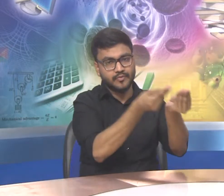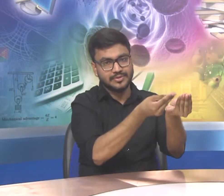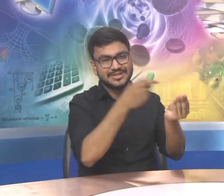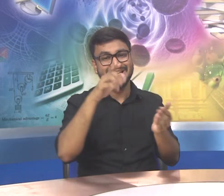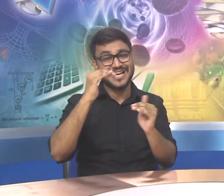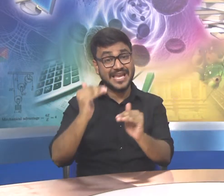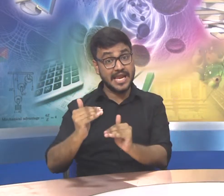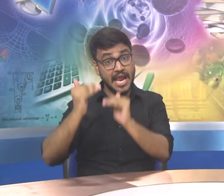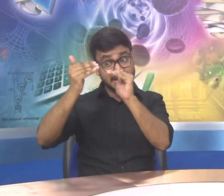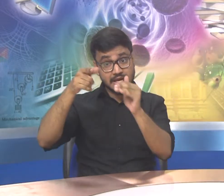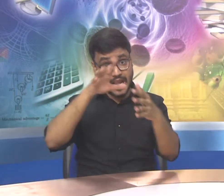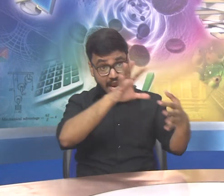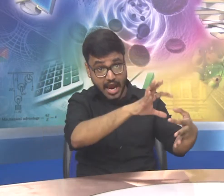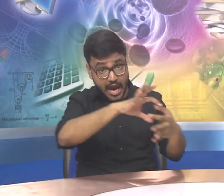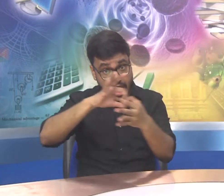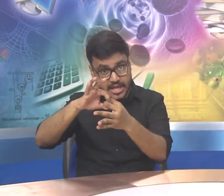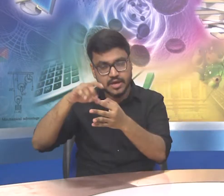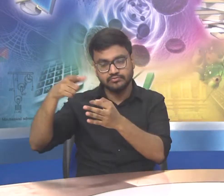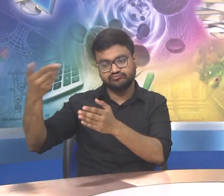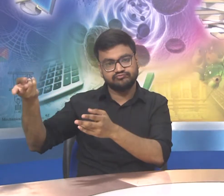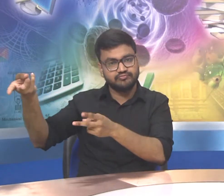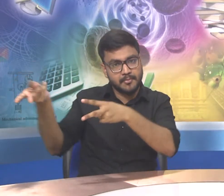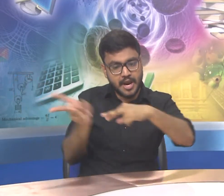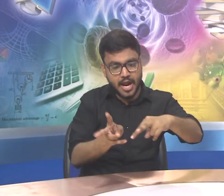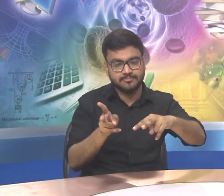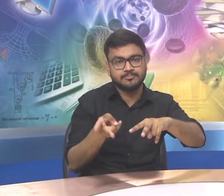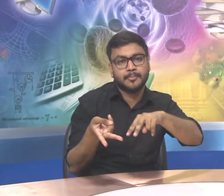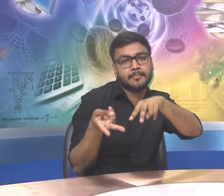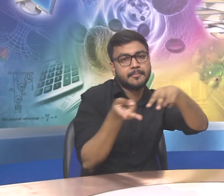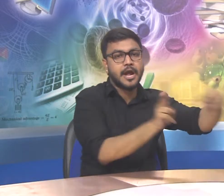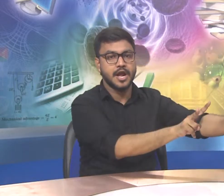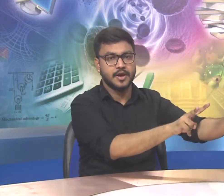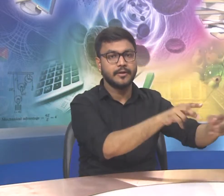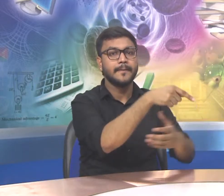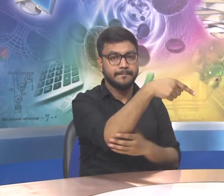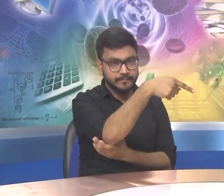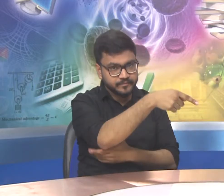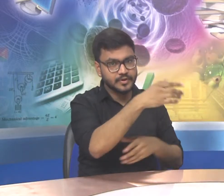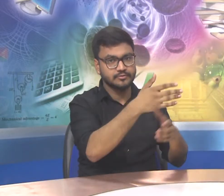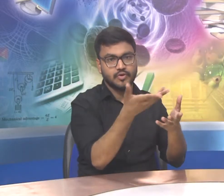through the central cooperative banks and the primary credit societies.